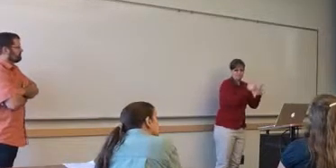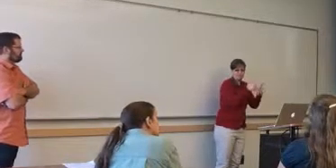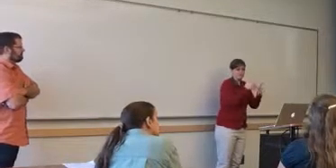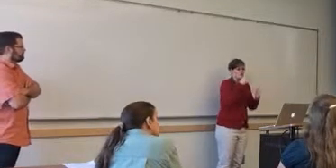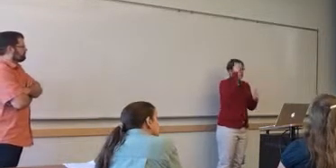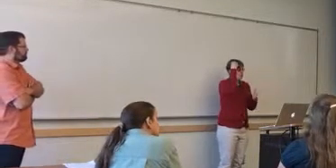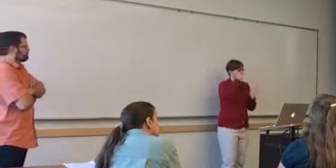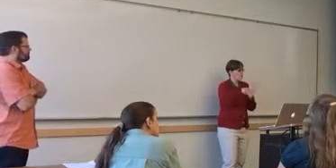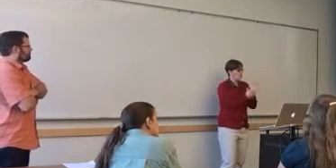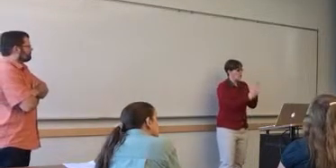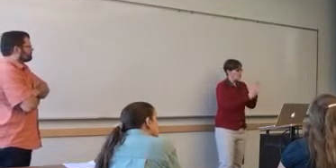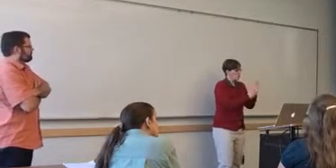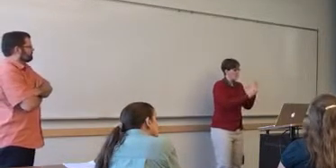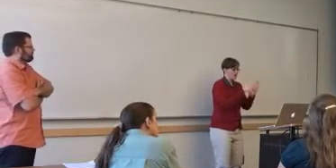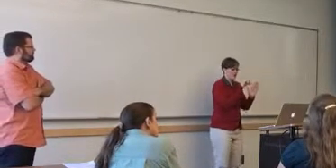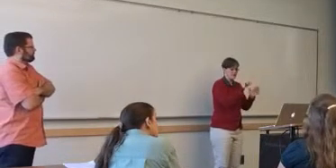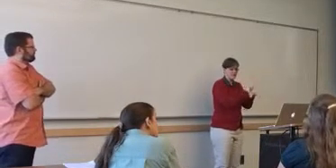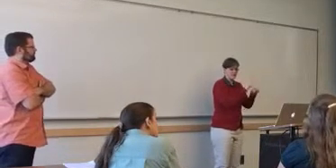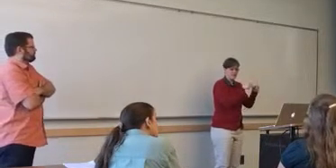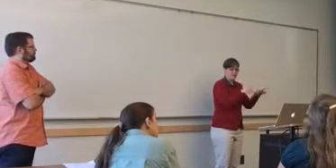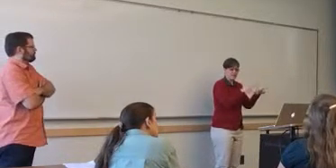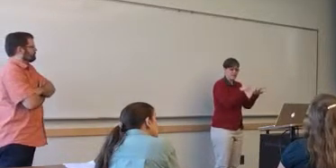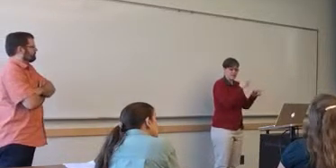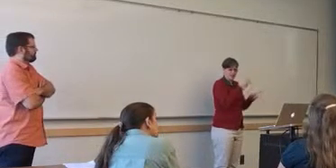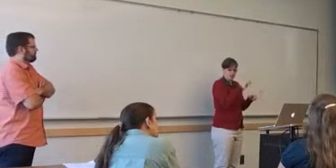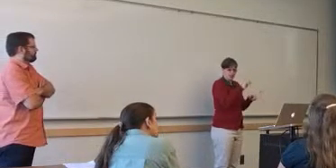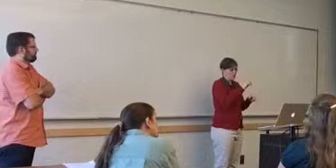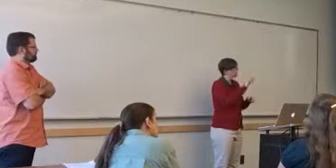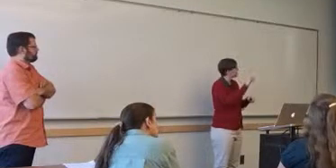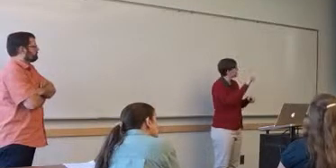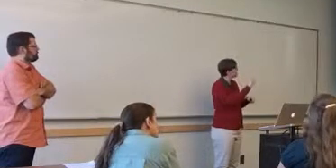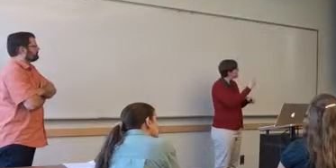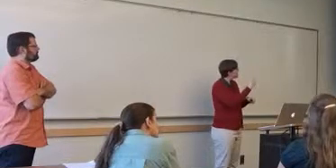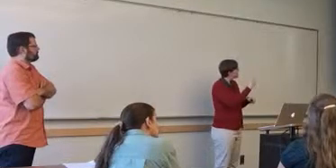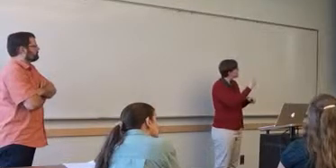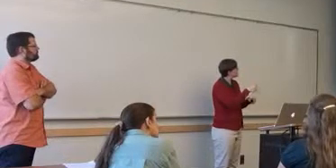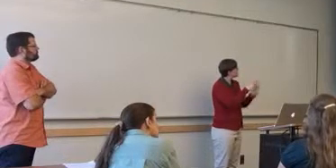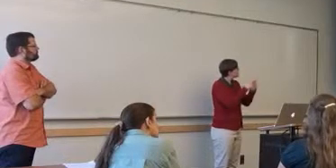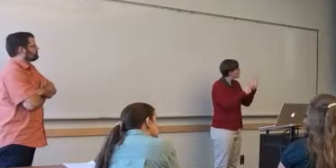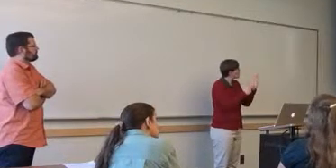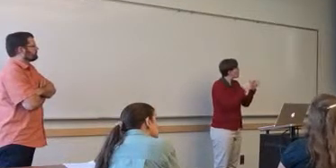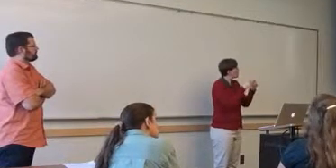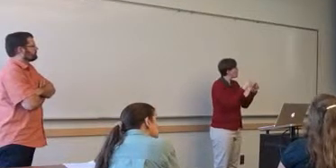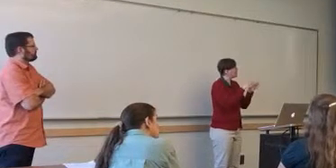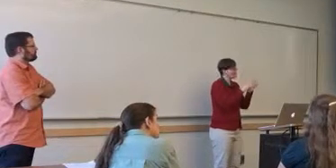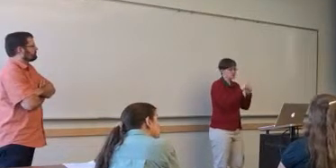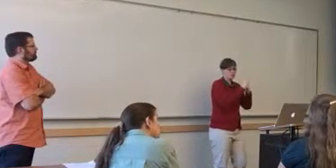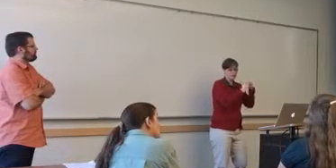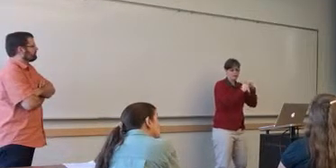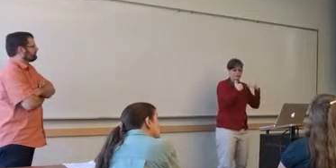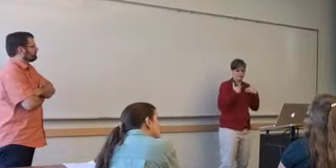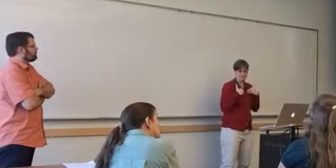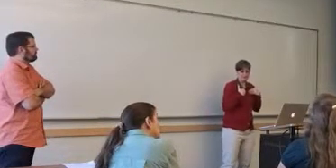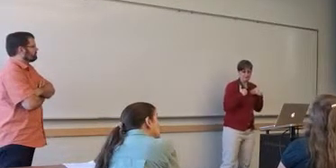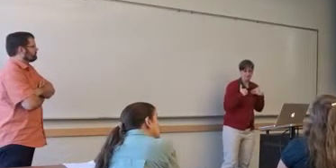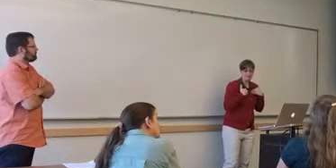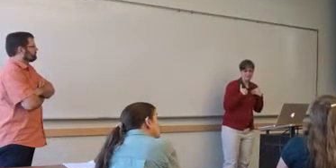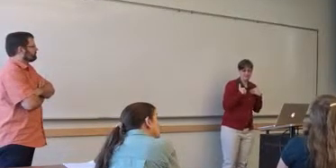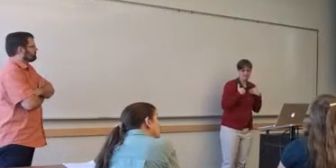I mean, after his studies, it was proven that ASL has syntax, rules, grammatical sentence structures, and it is a